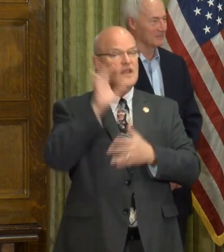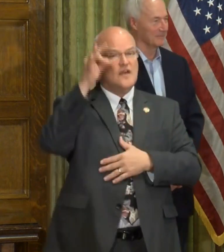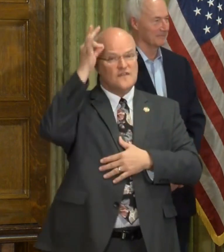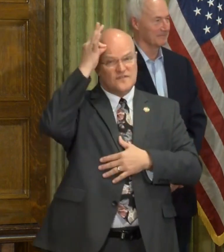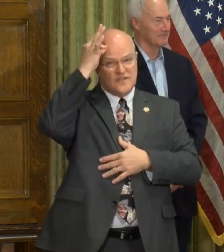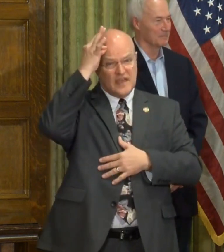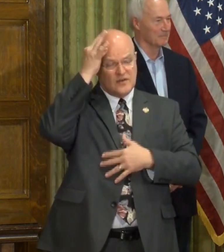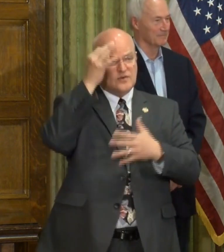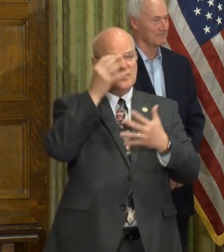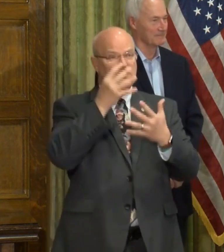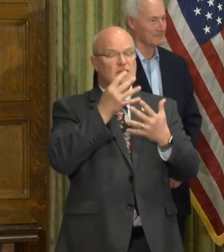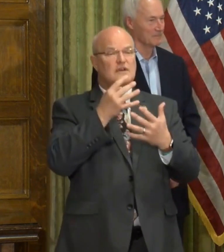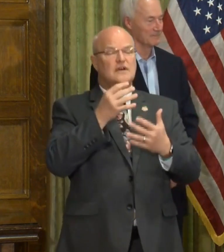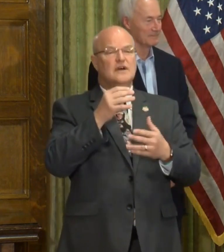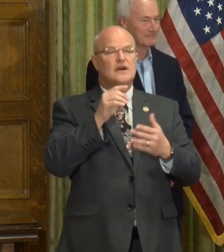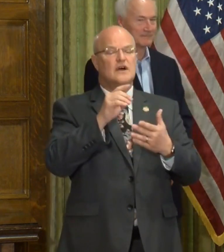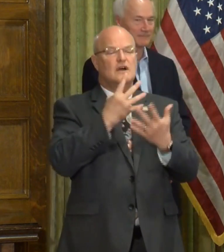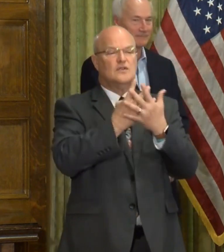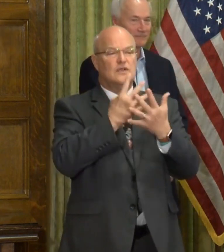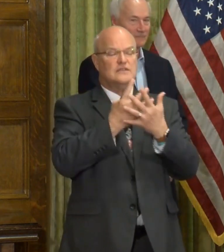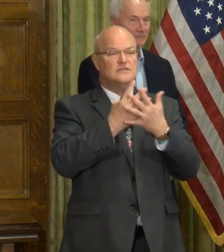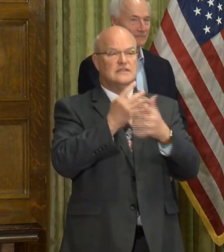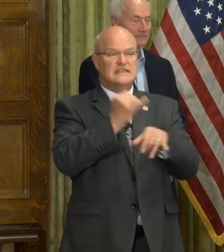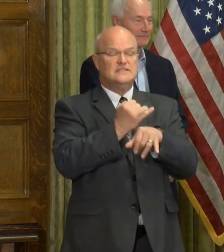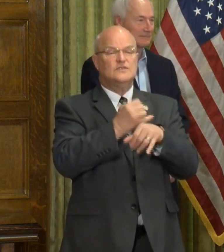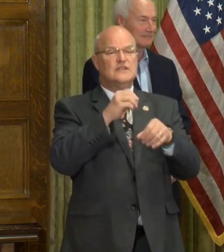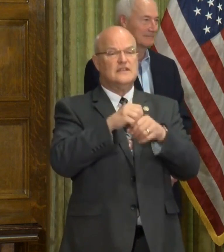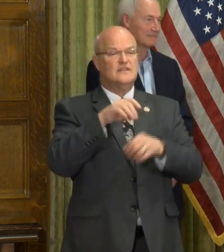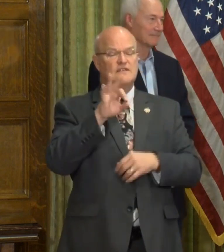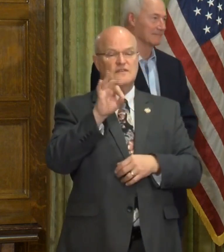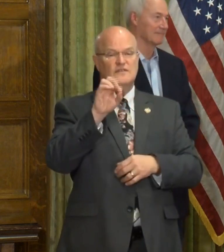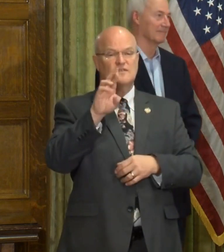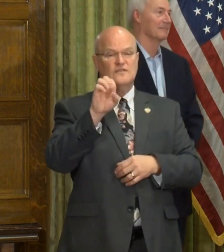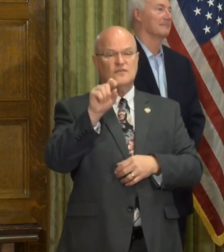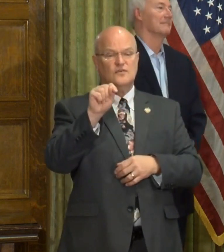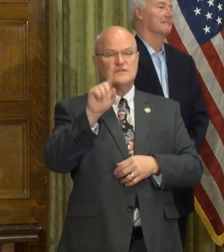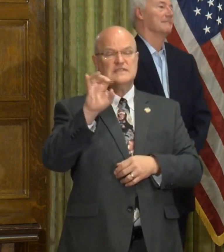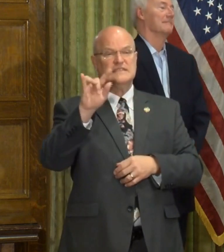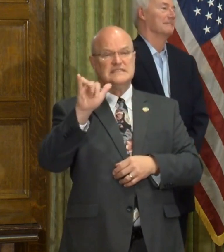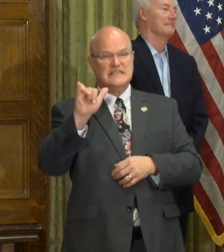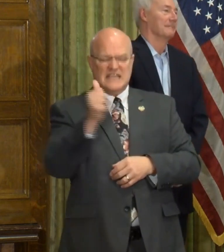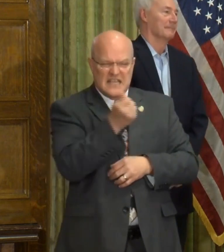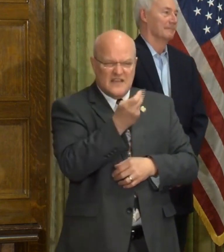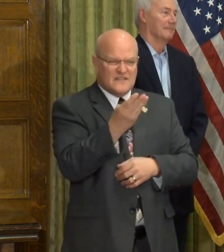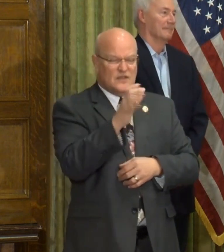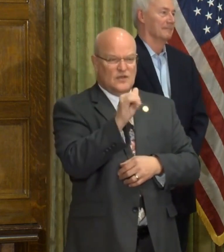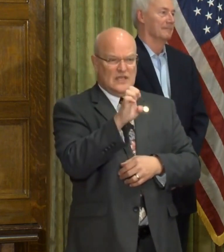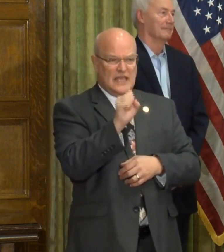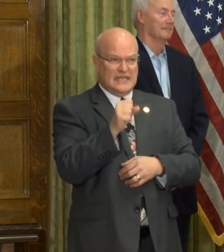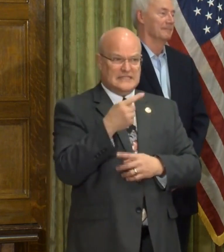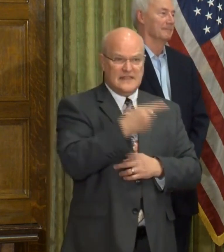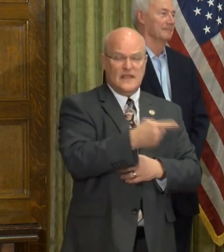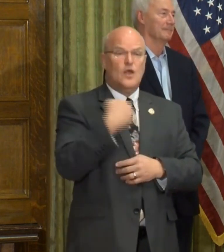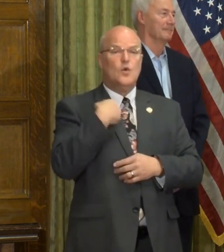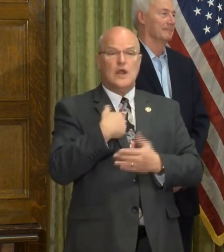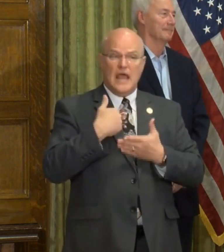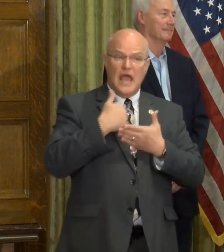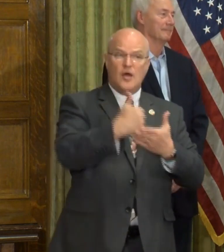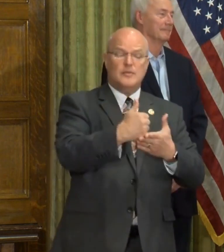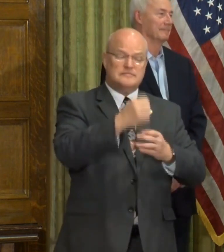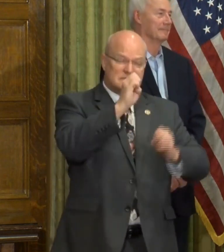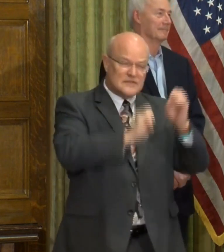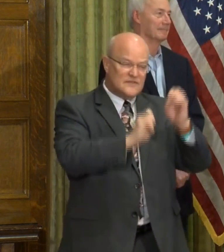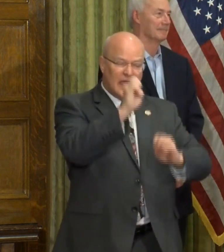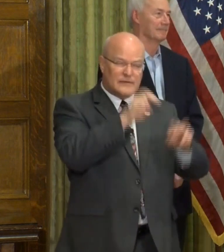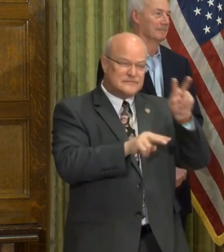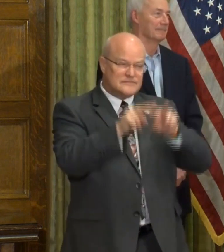the Federal Correctional Institute in Forest City has reported to us a small number of cases. We're